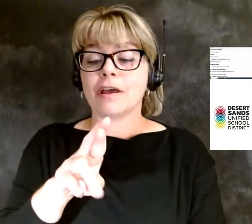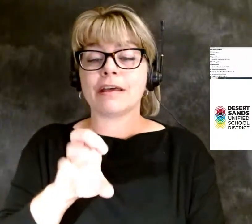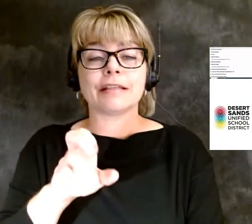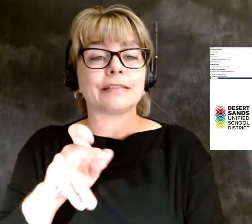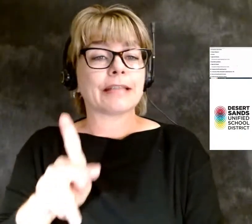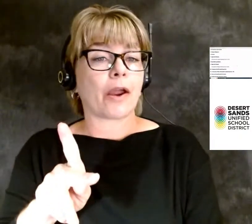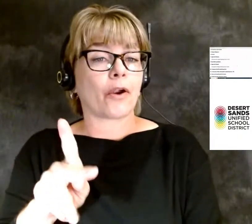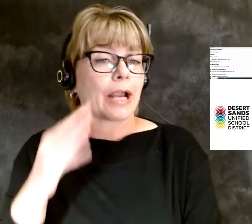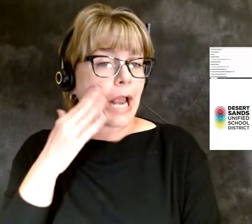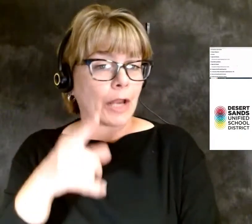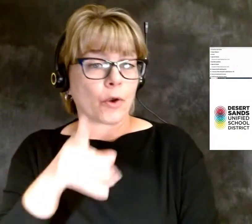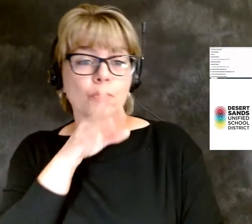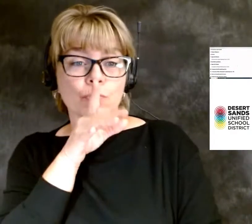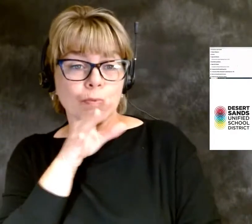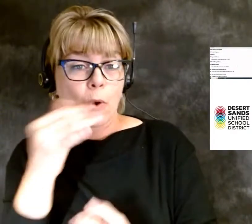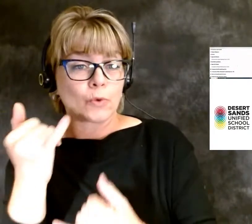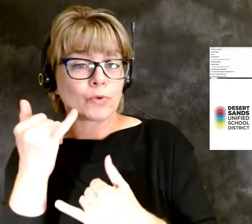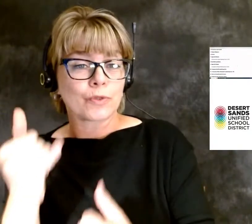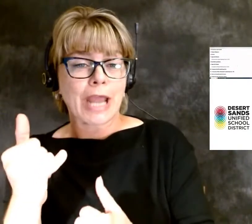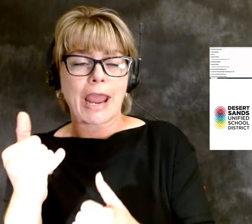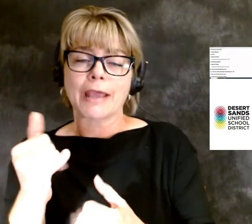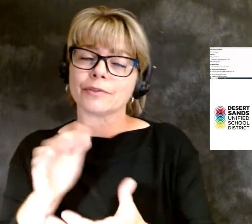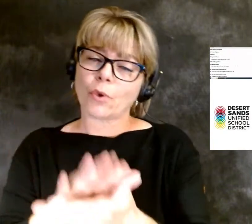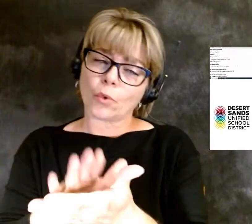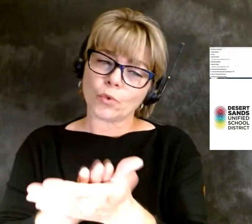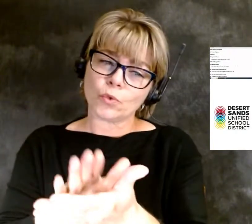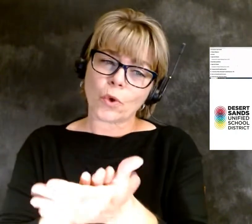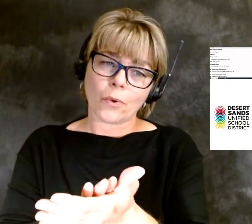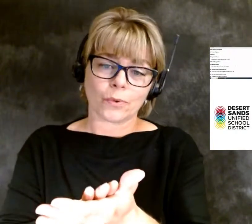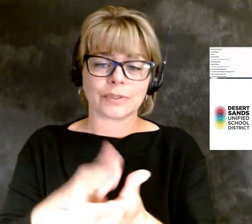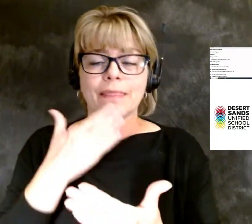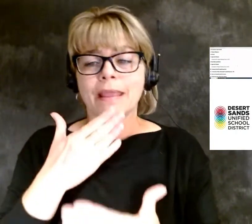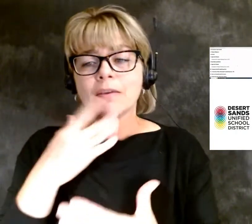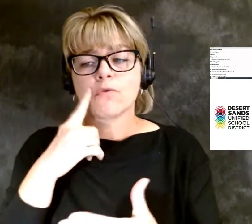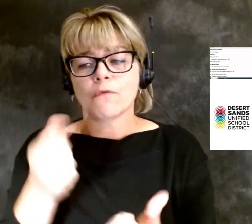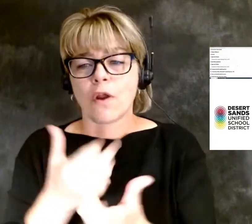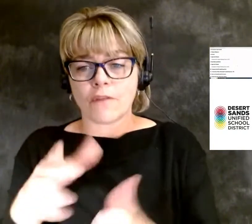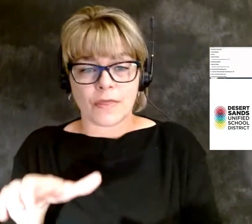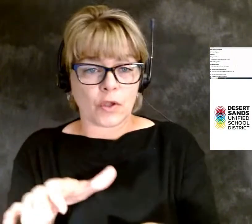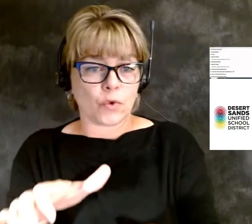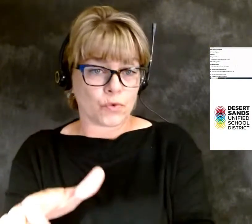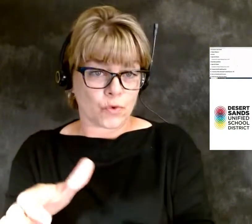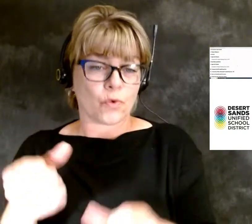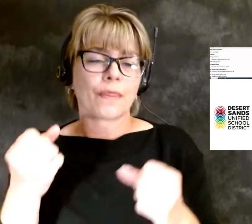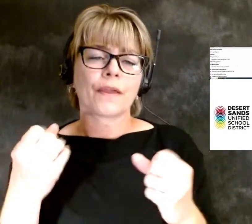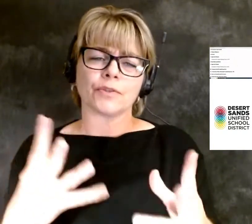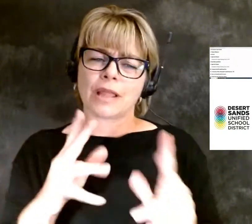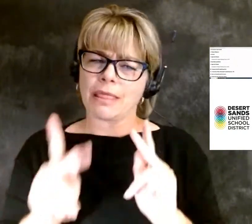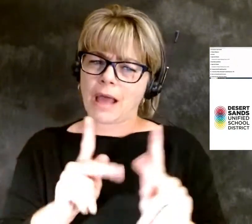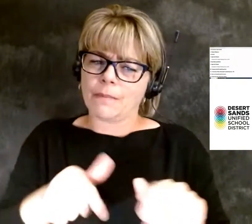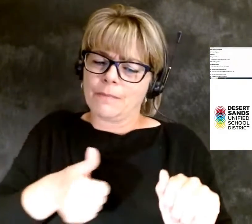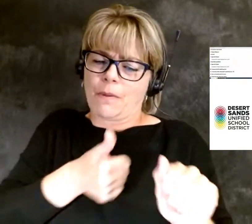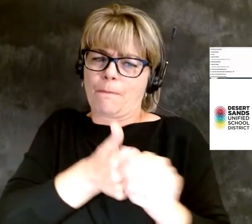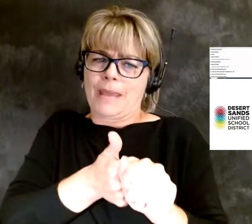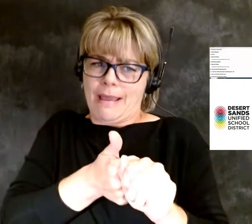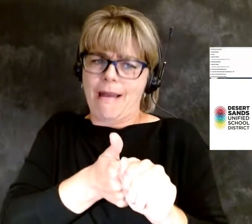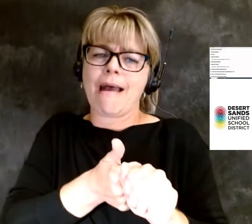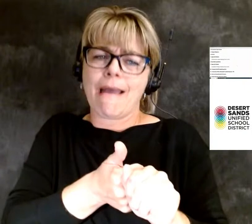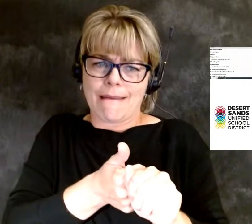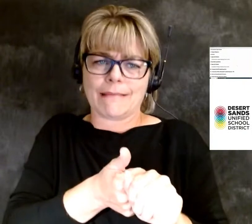today, and kudos and thank you for all that you do too. I know there's a lot of people behind the scenes that do that stuff when a graduation goes